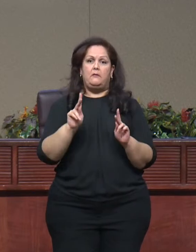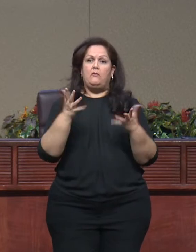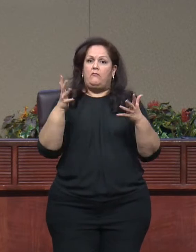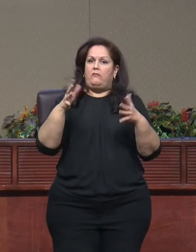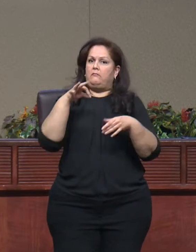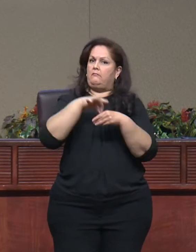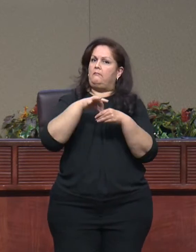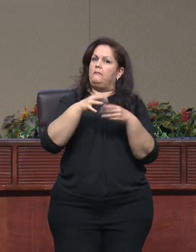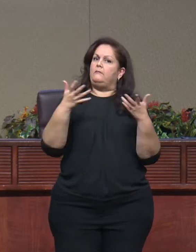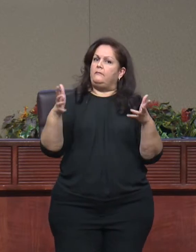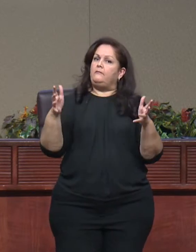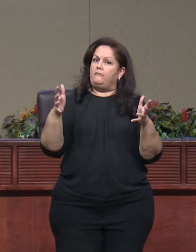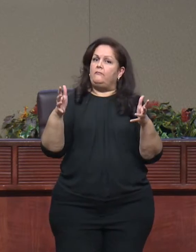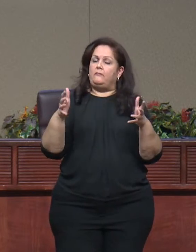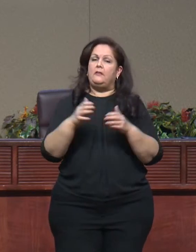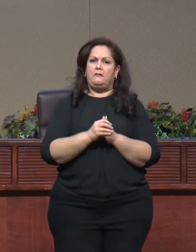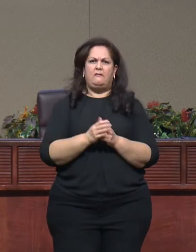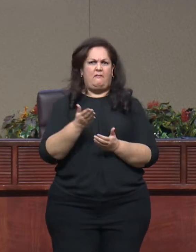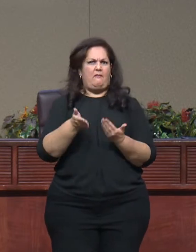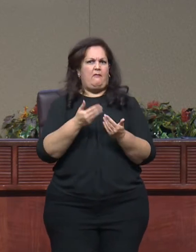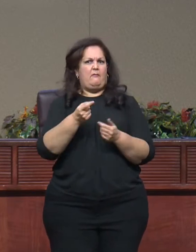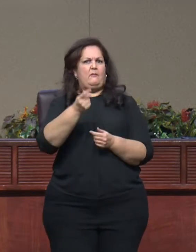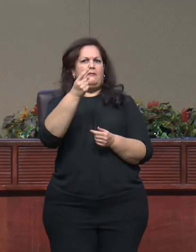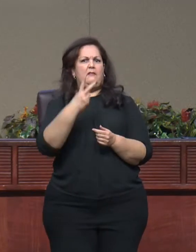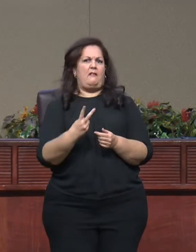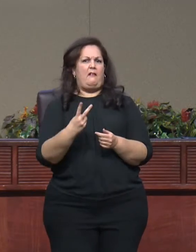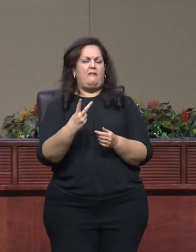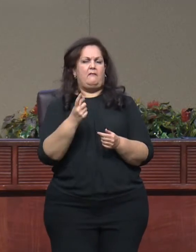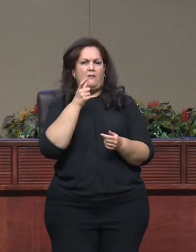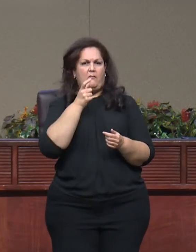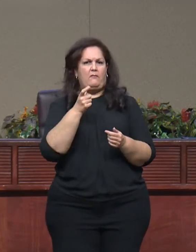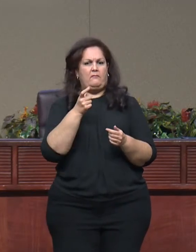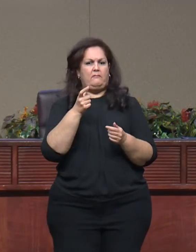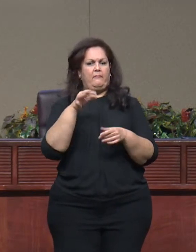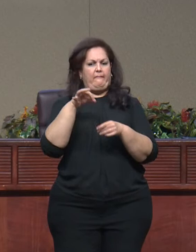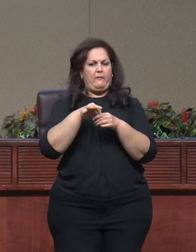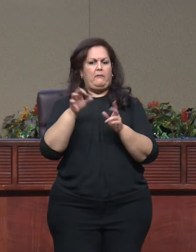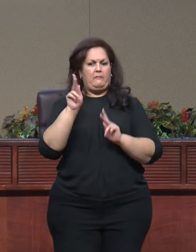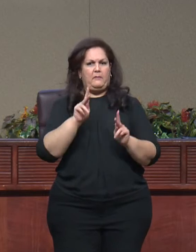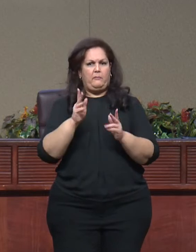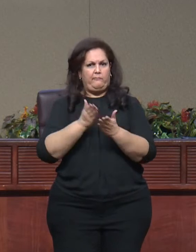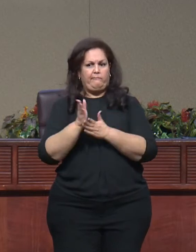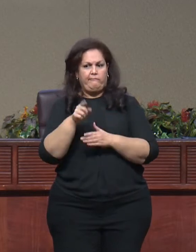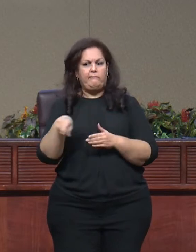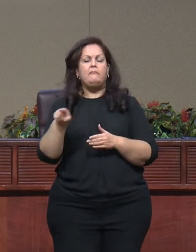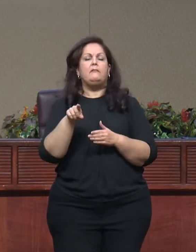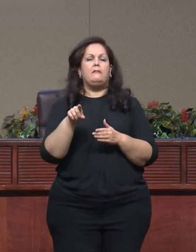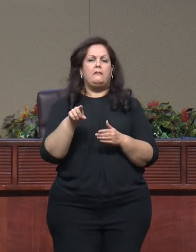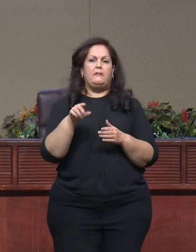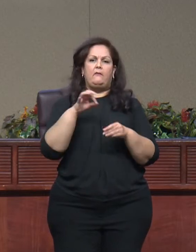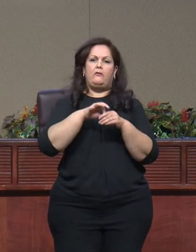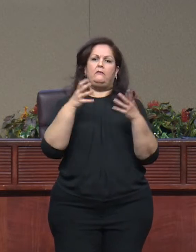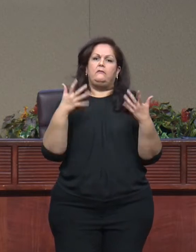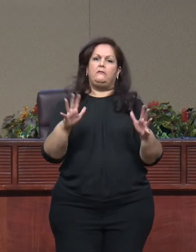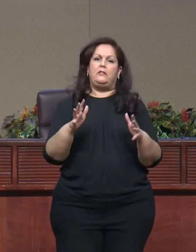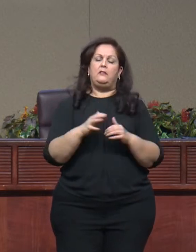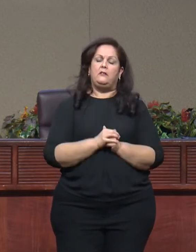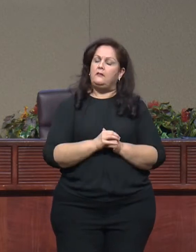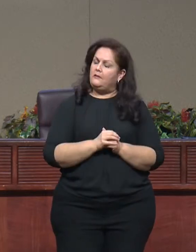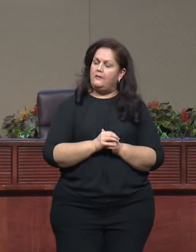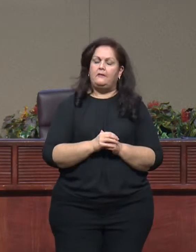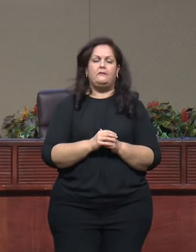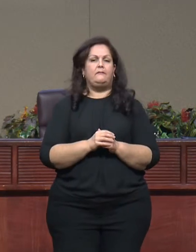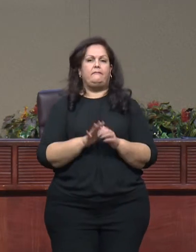already voted. So nearly half of our registered voters have already voted. So that's what it's all about,